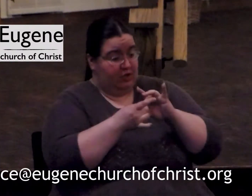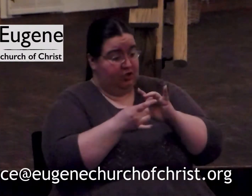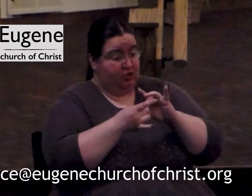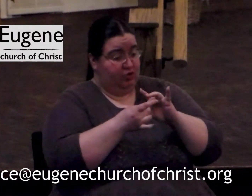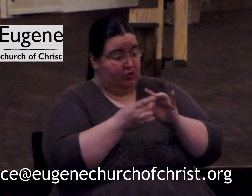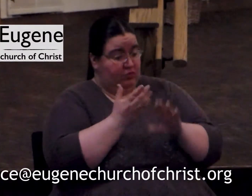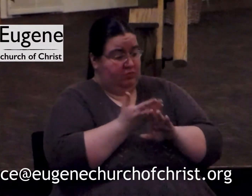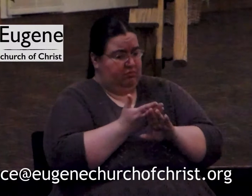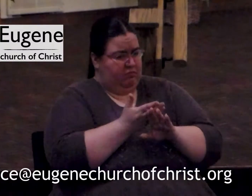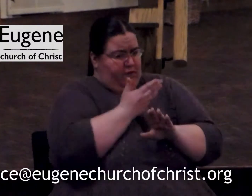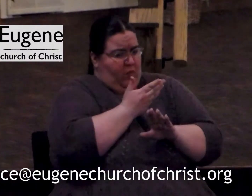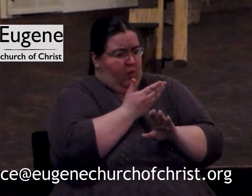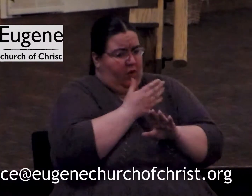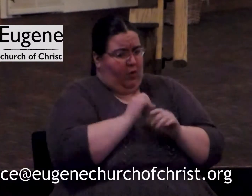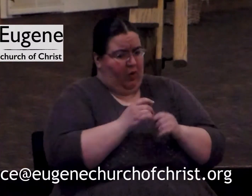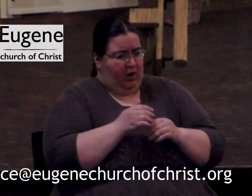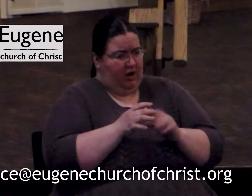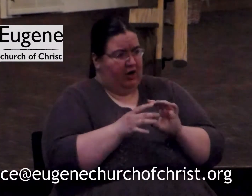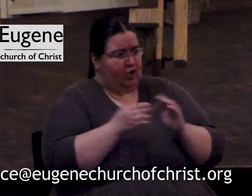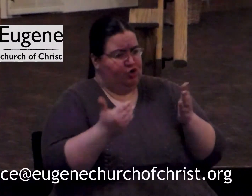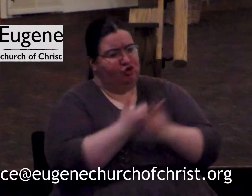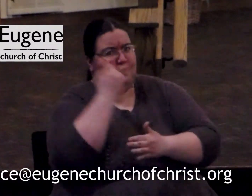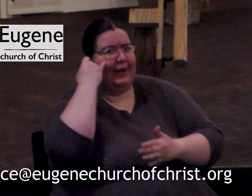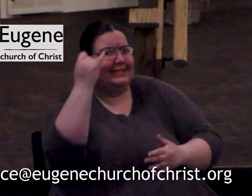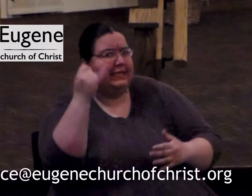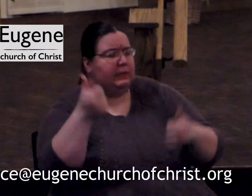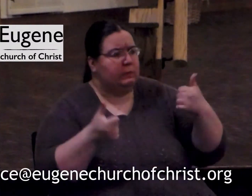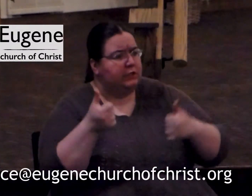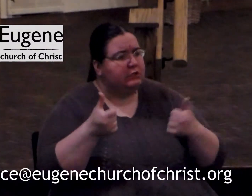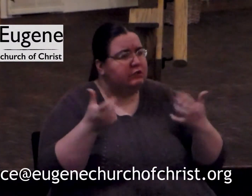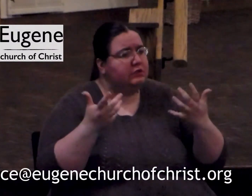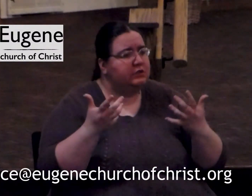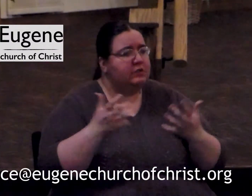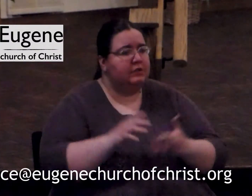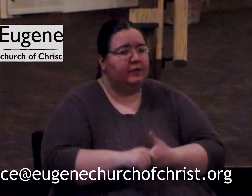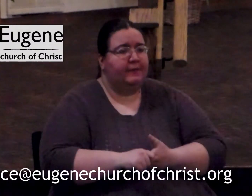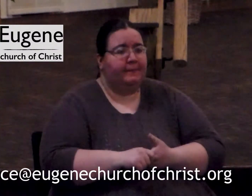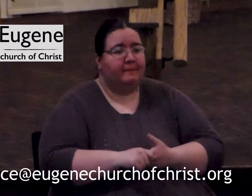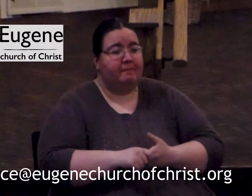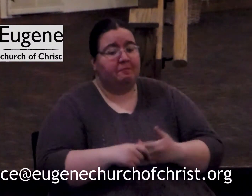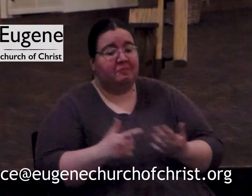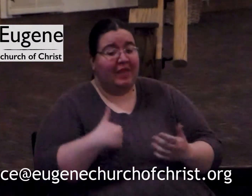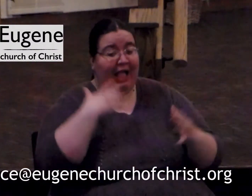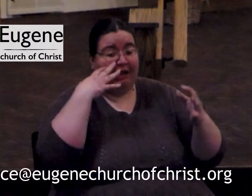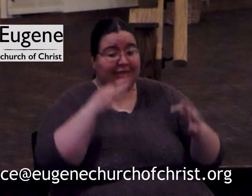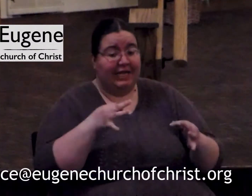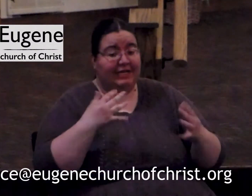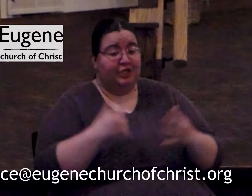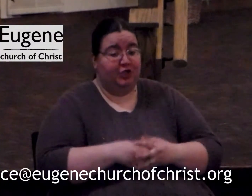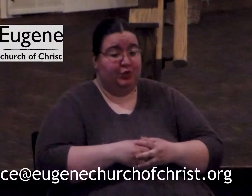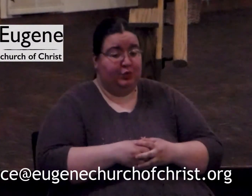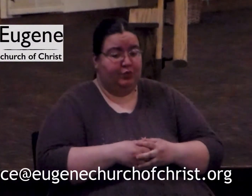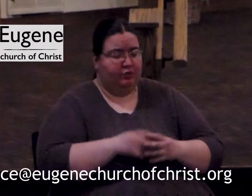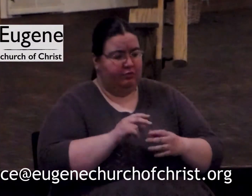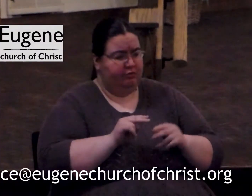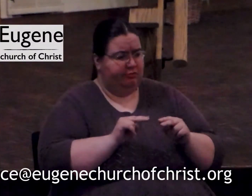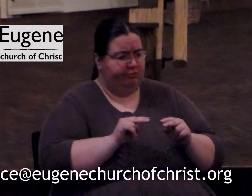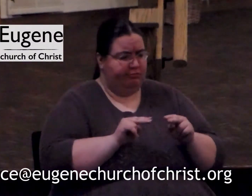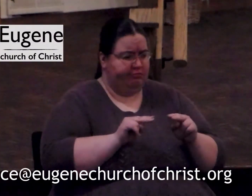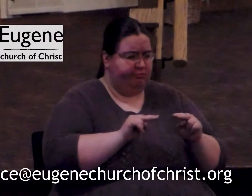to whether it belongs with what we've just looked at, and whether it belongs with what we're going to next. And so, being the sitting on the fence guy